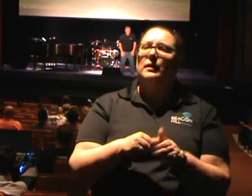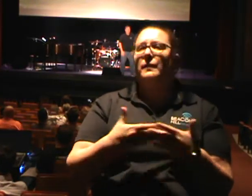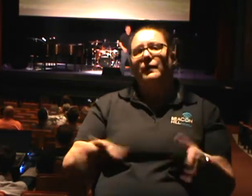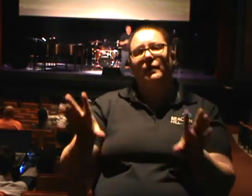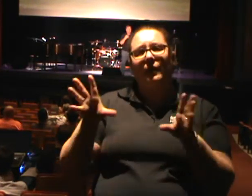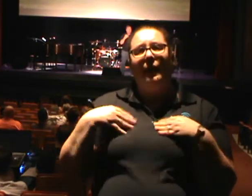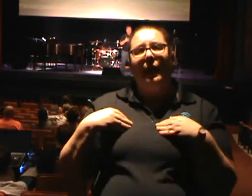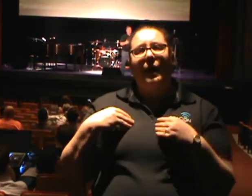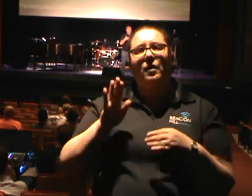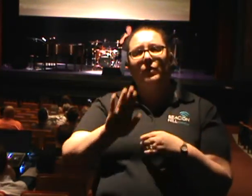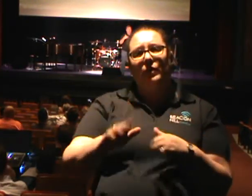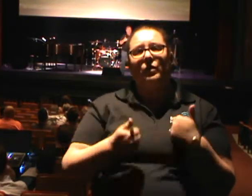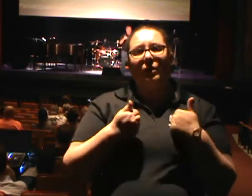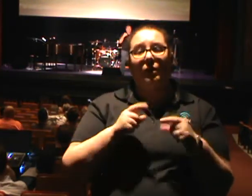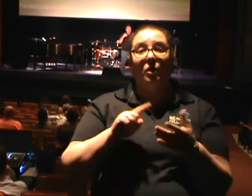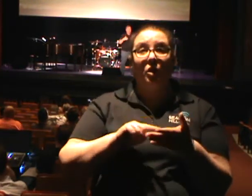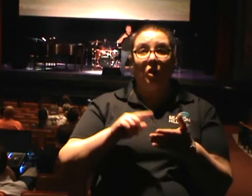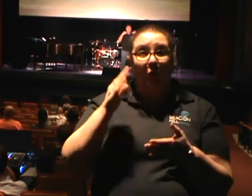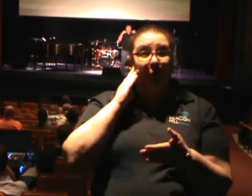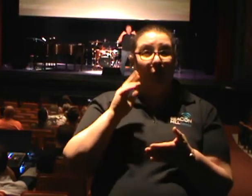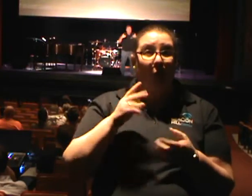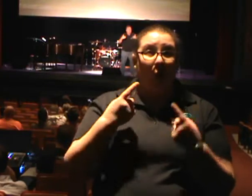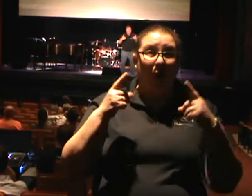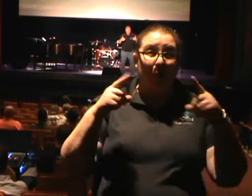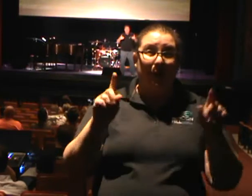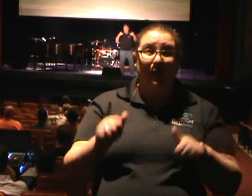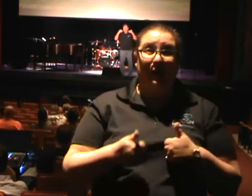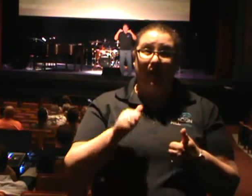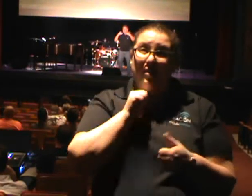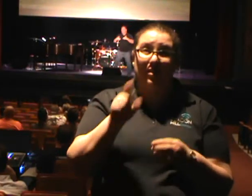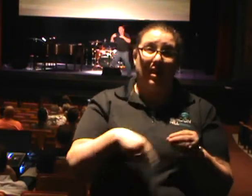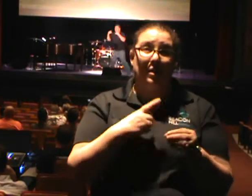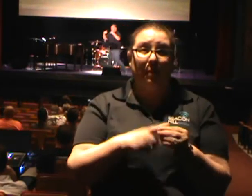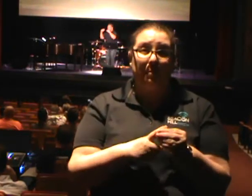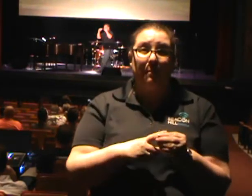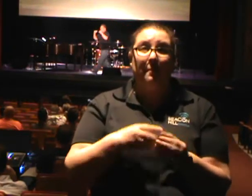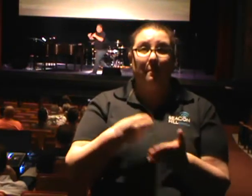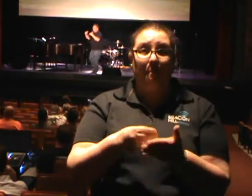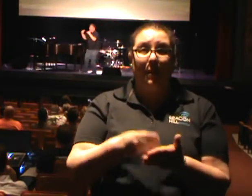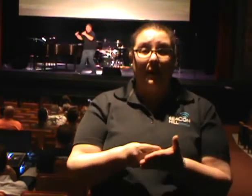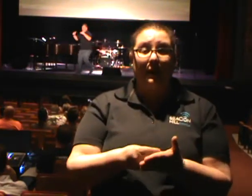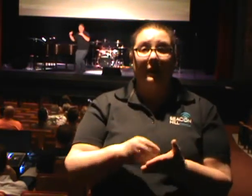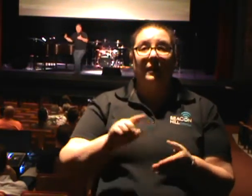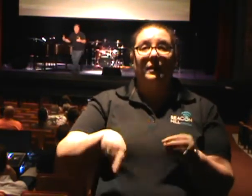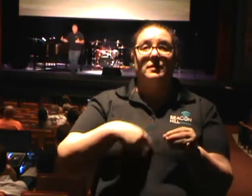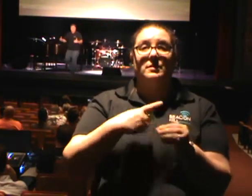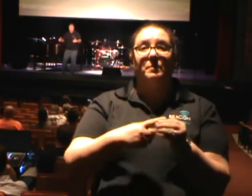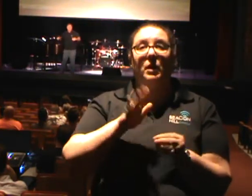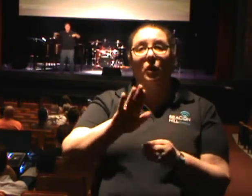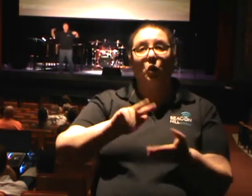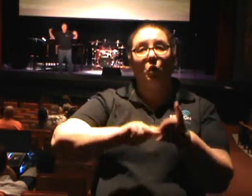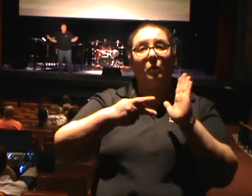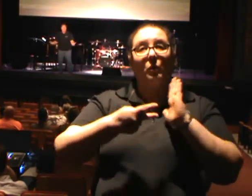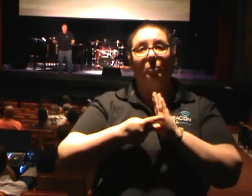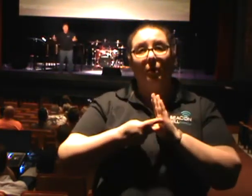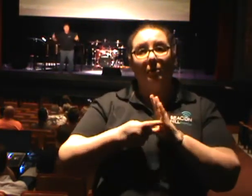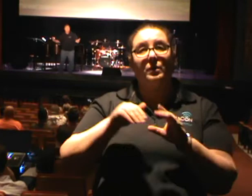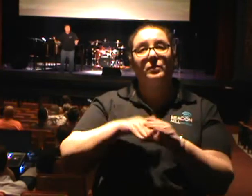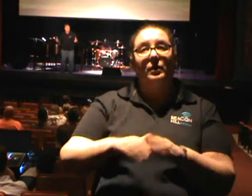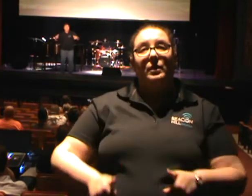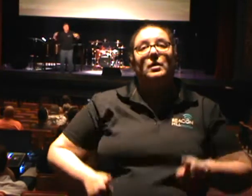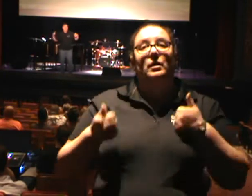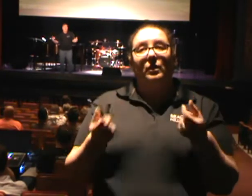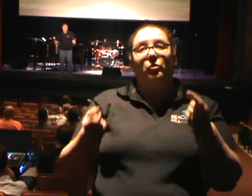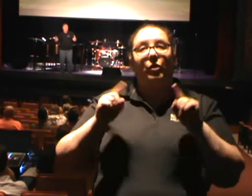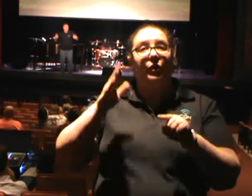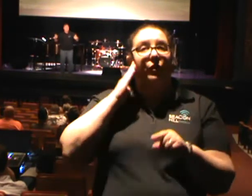life. Do you know abundant life is not about money? It's about what your purpose is in life. When you know your